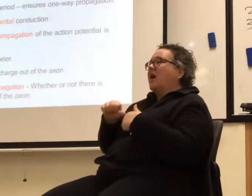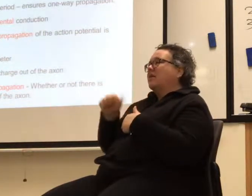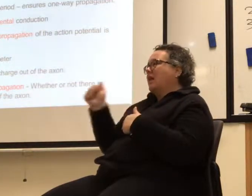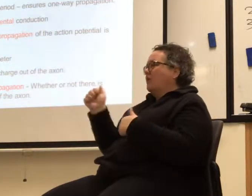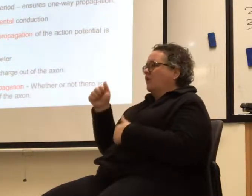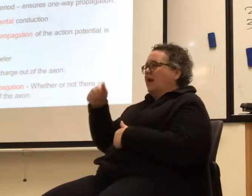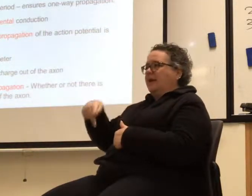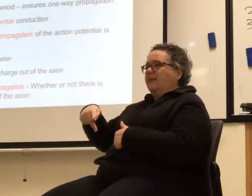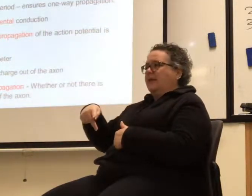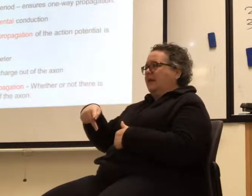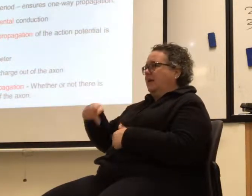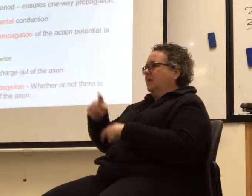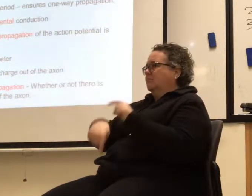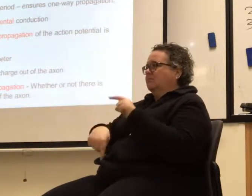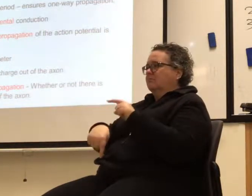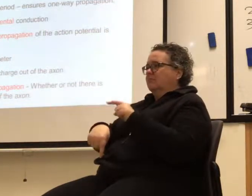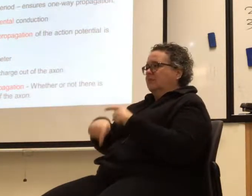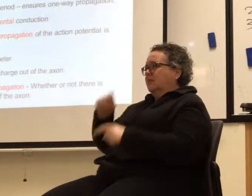AP.